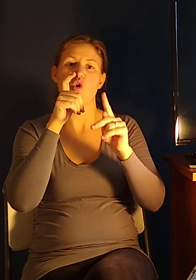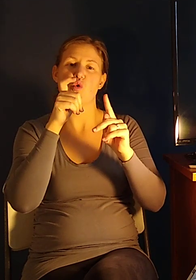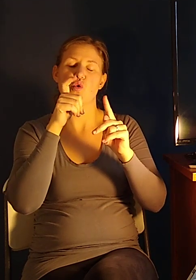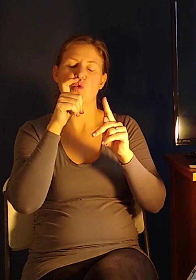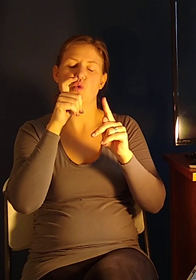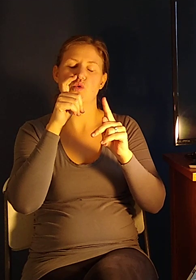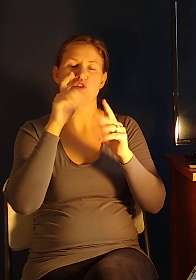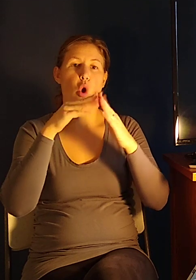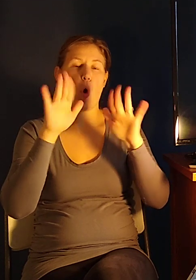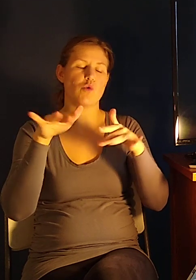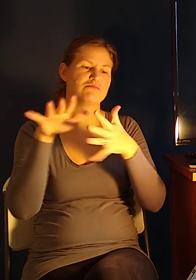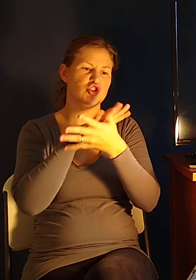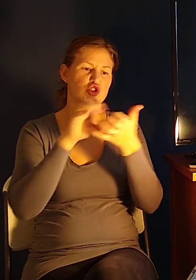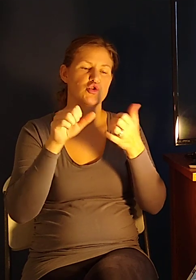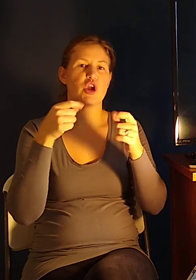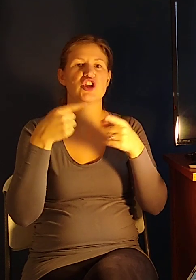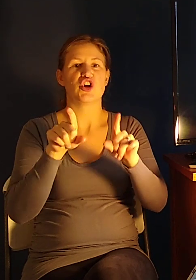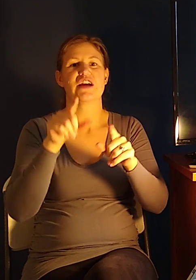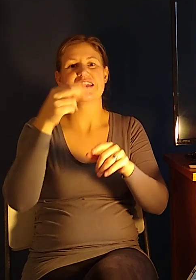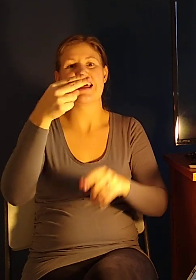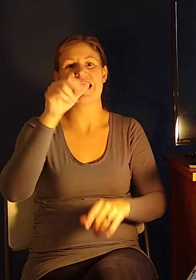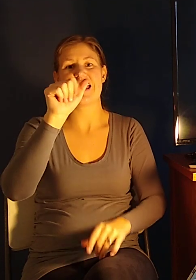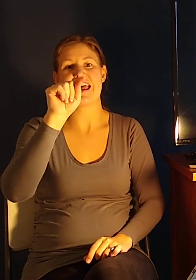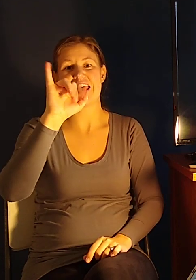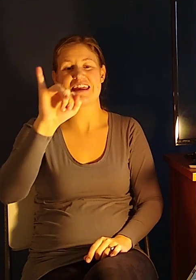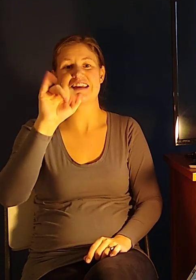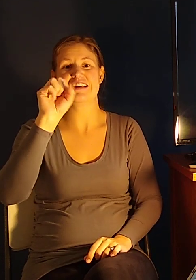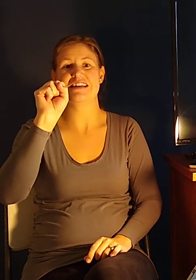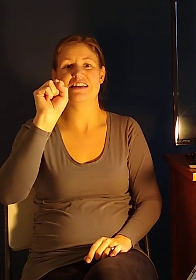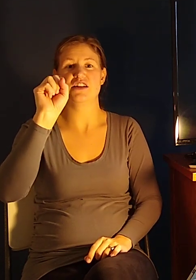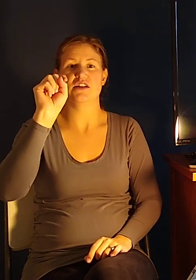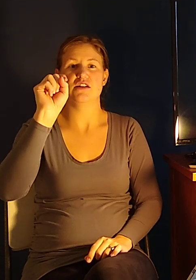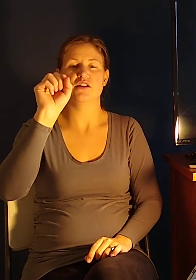Haiti tsunami that took place a few years ago.